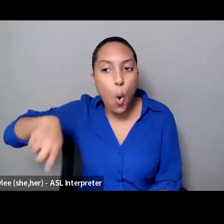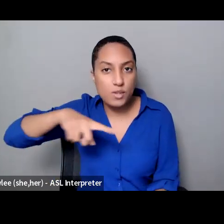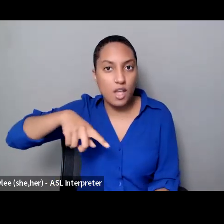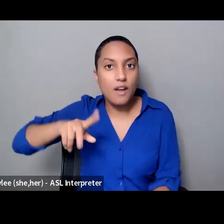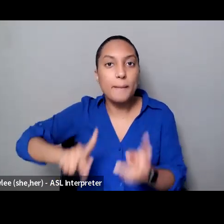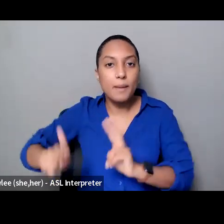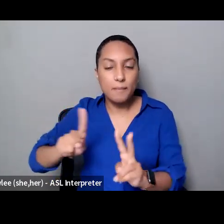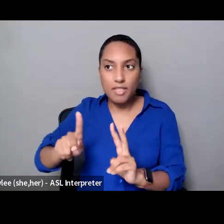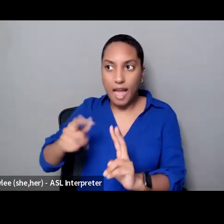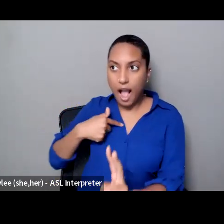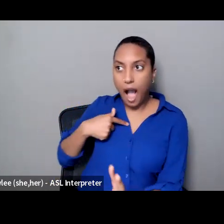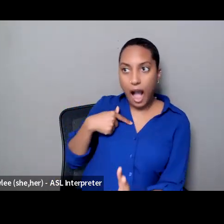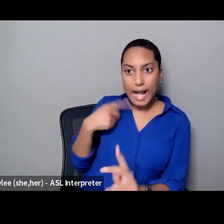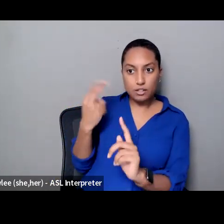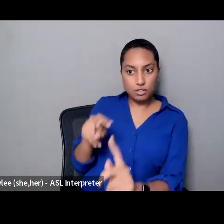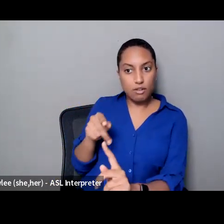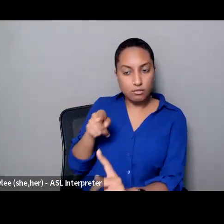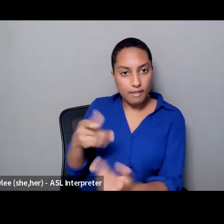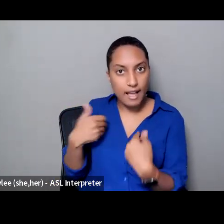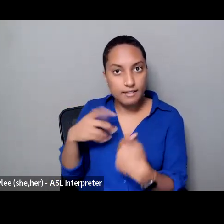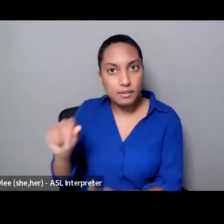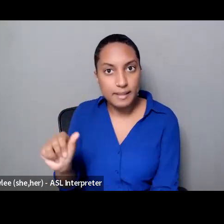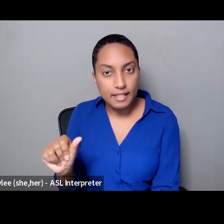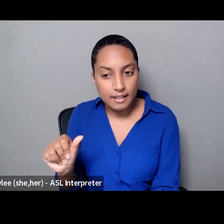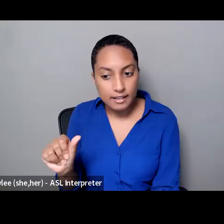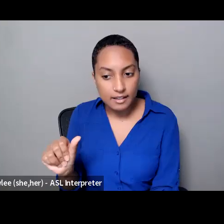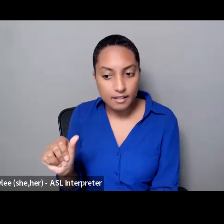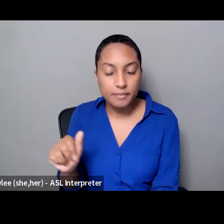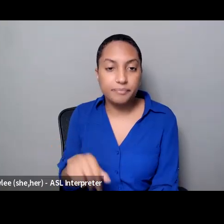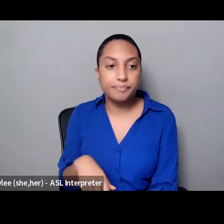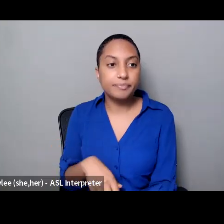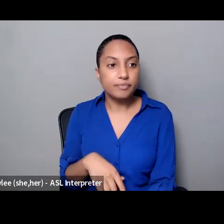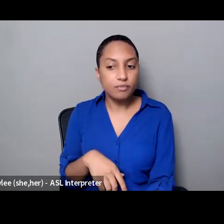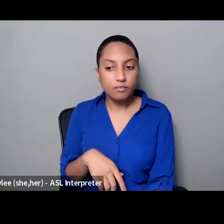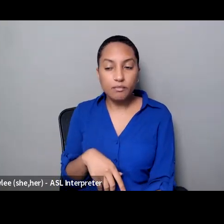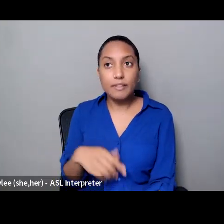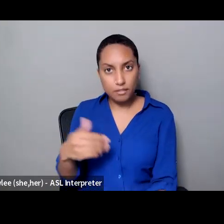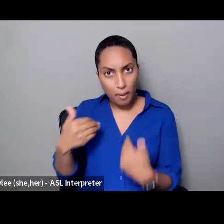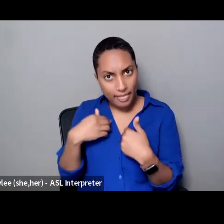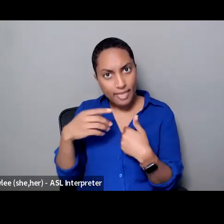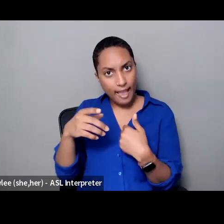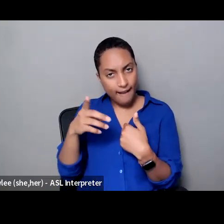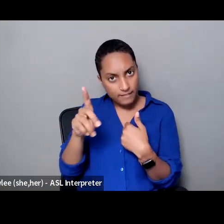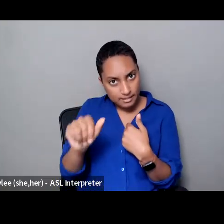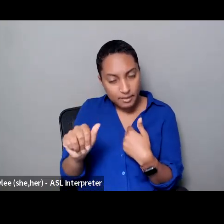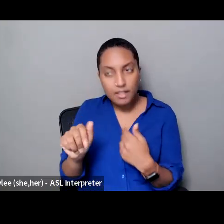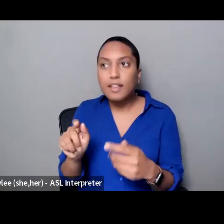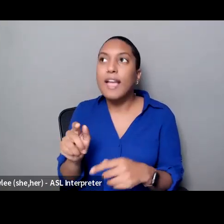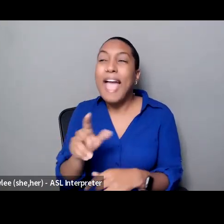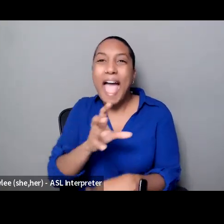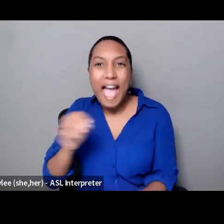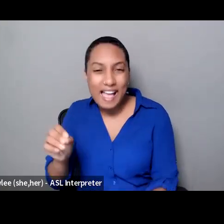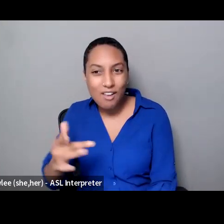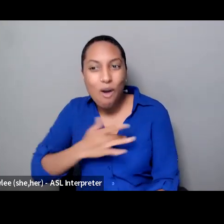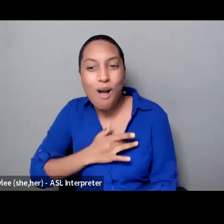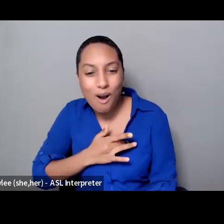with a disability. So they have a disability, but they also have a heart for